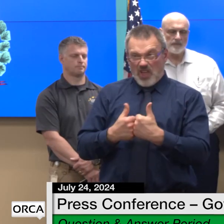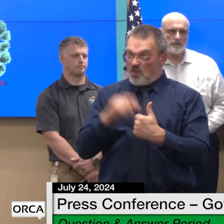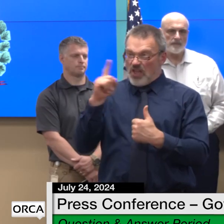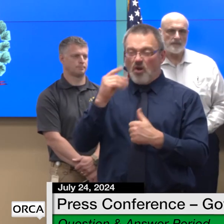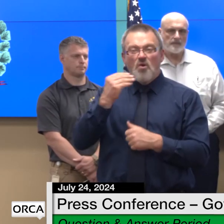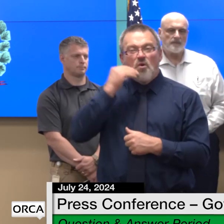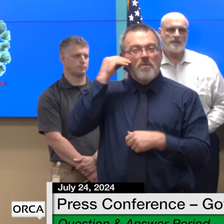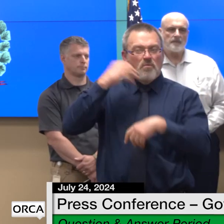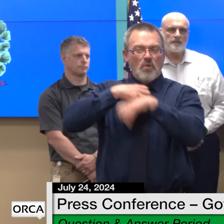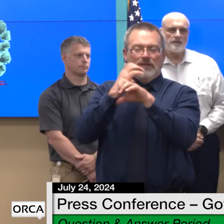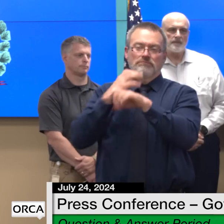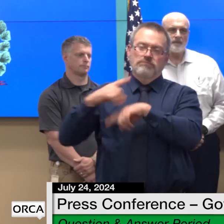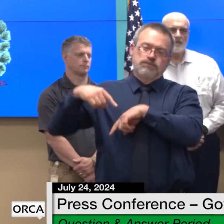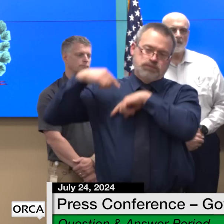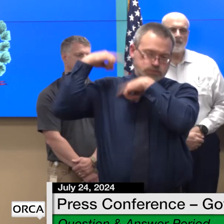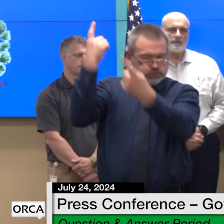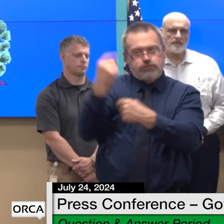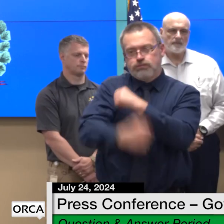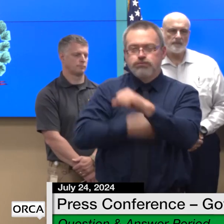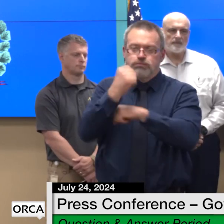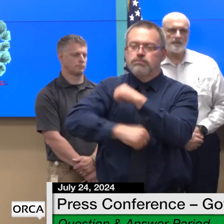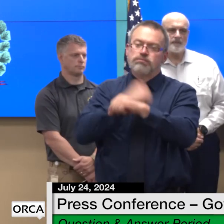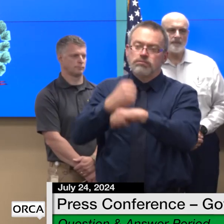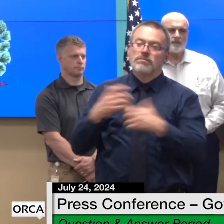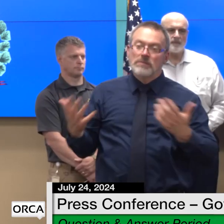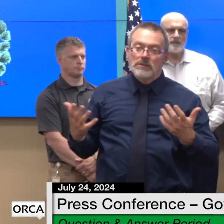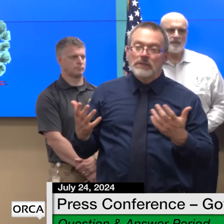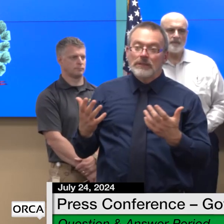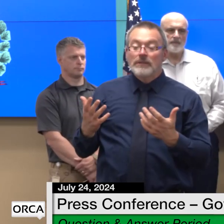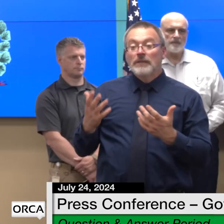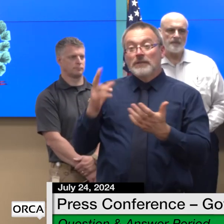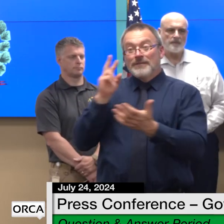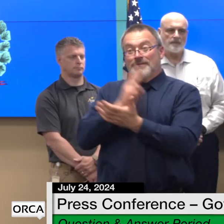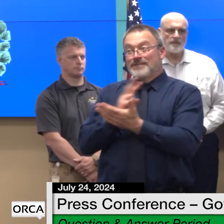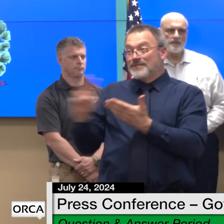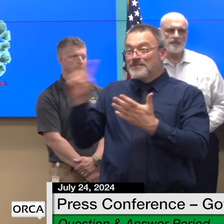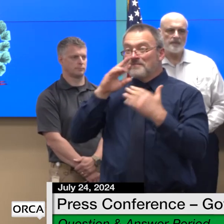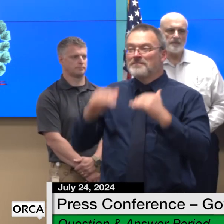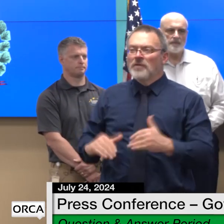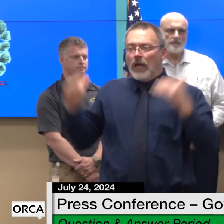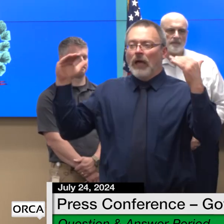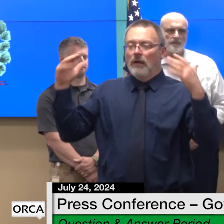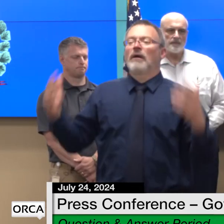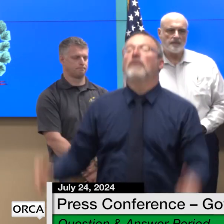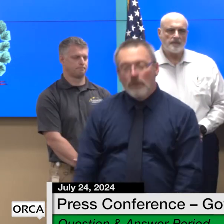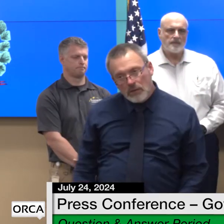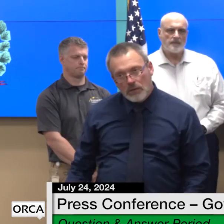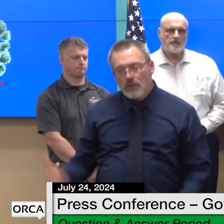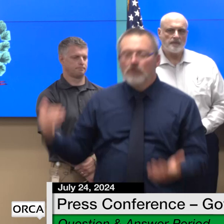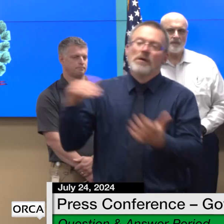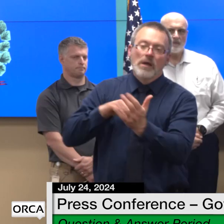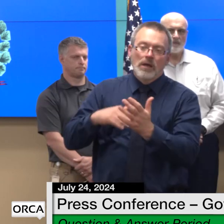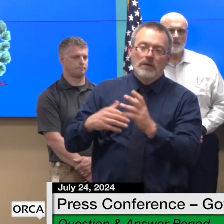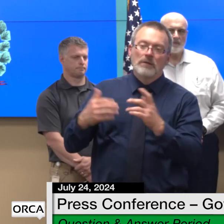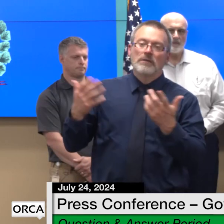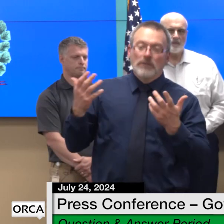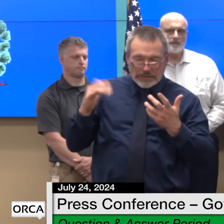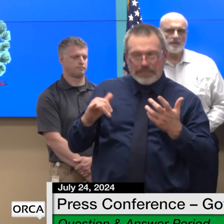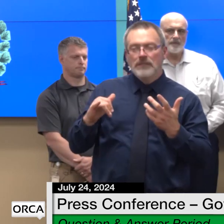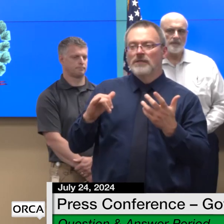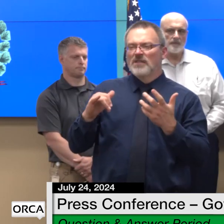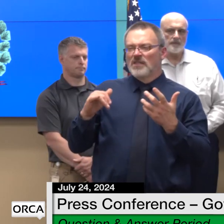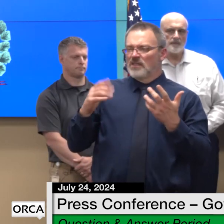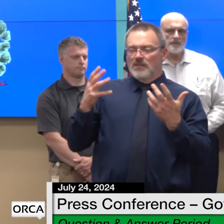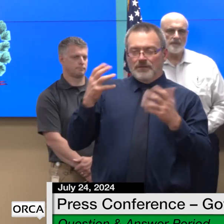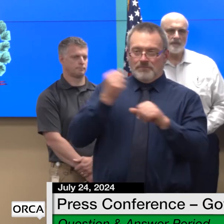we know, the last flood exacerbated that, and this flood did as well. So we need to do something